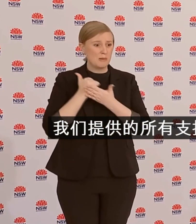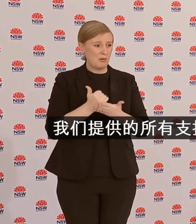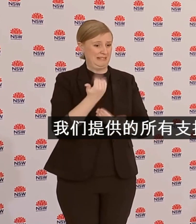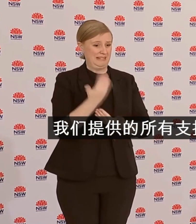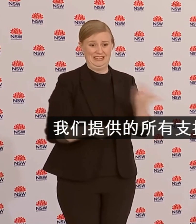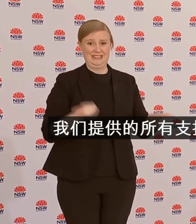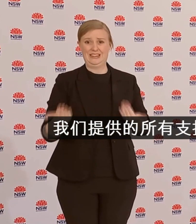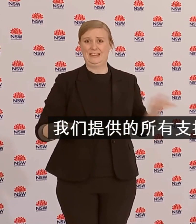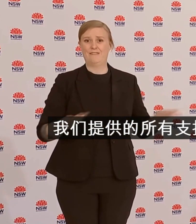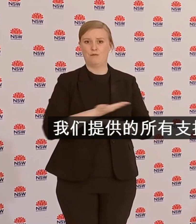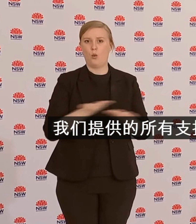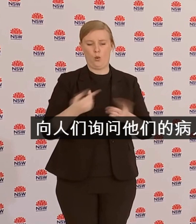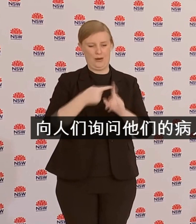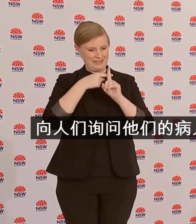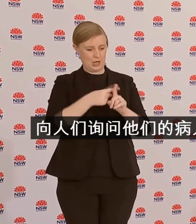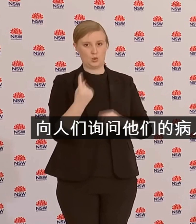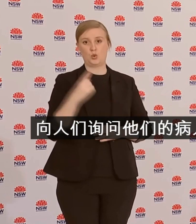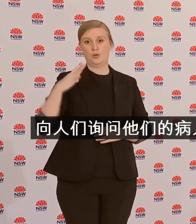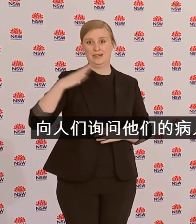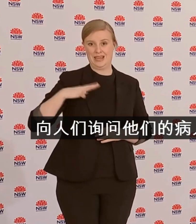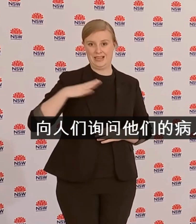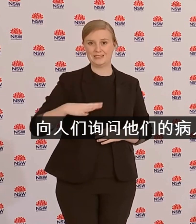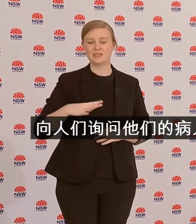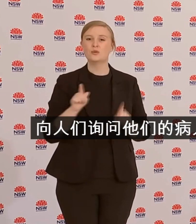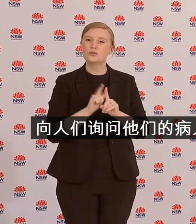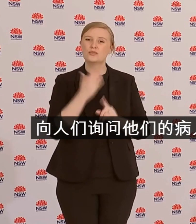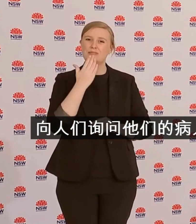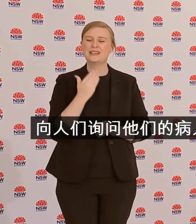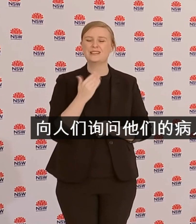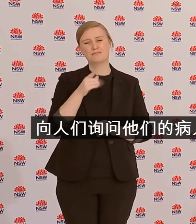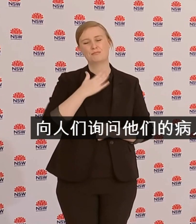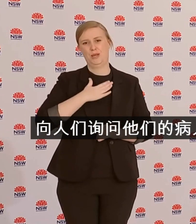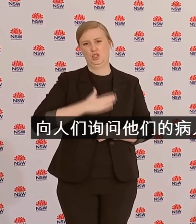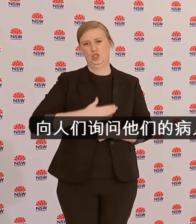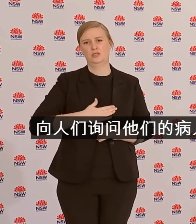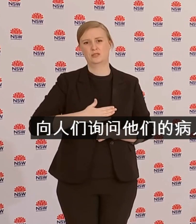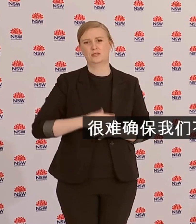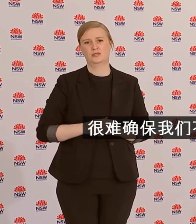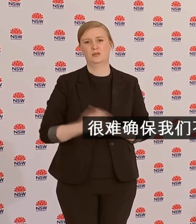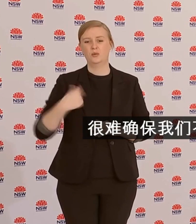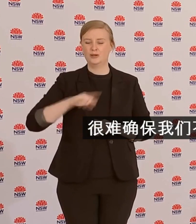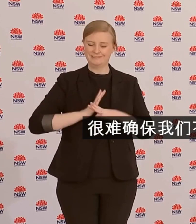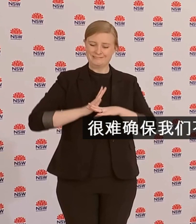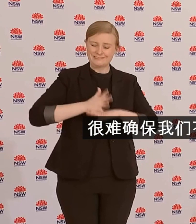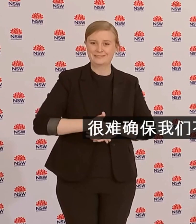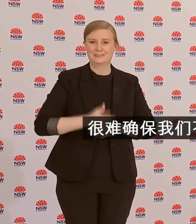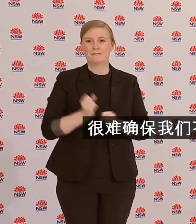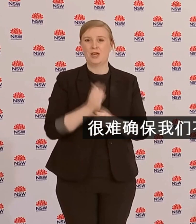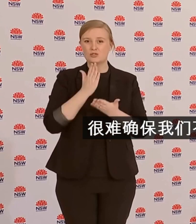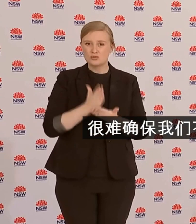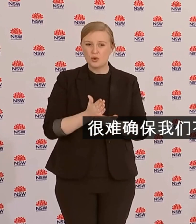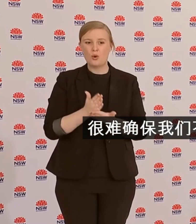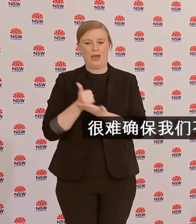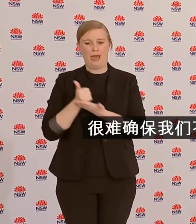very targeted. And we also ask people for their patience, but please know that we're working really hard to make sure not